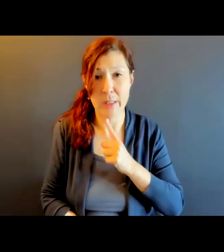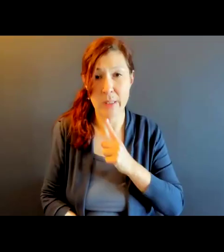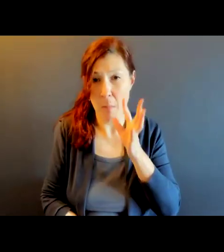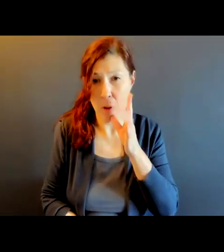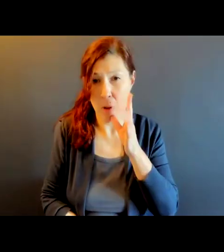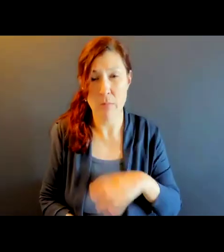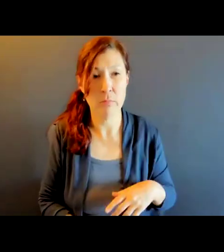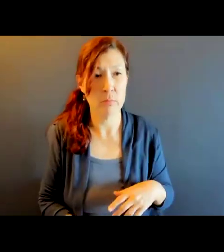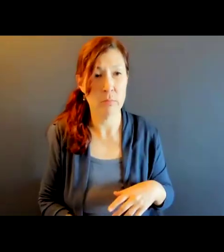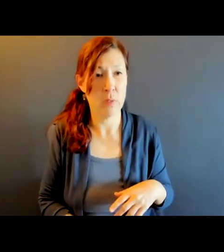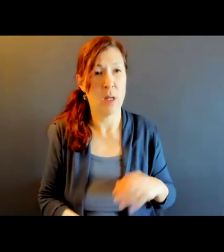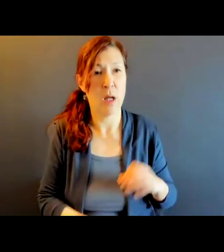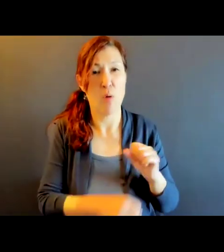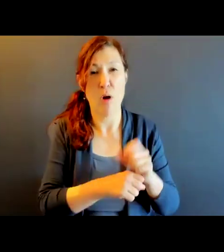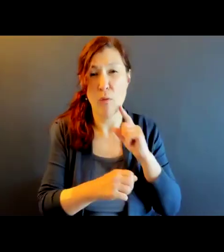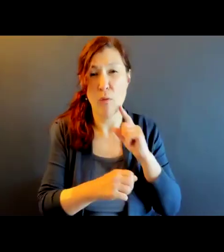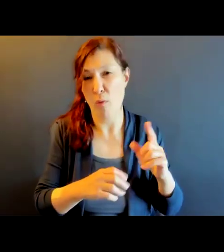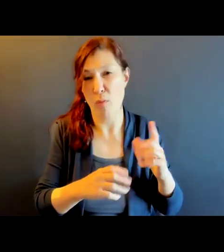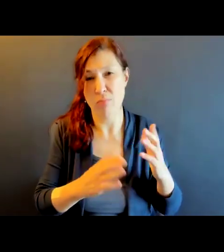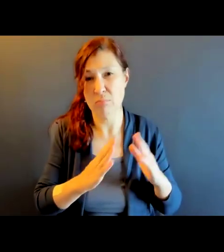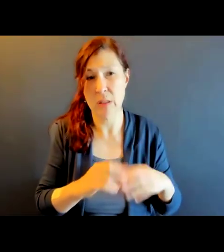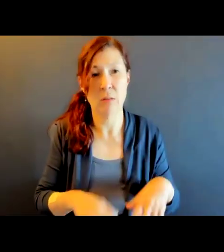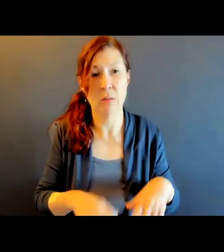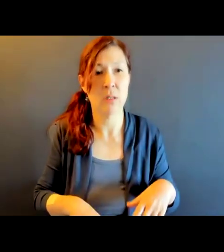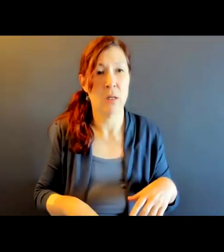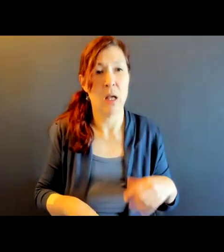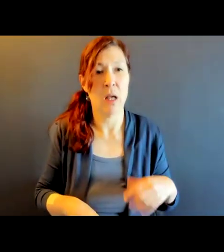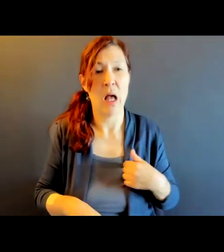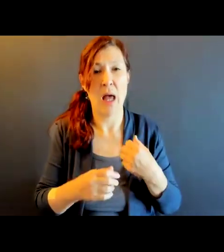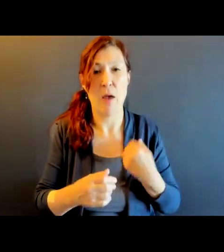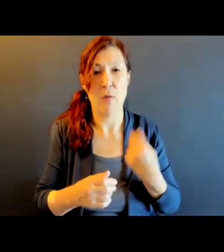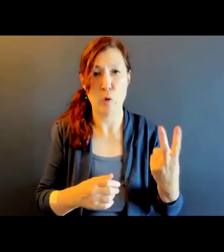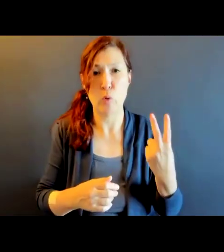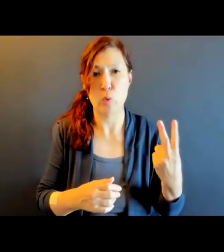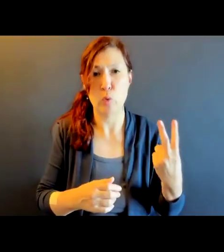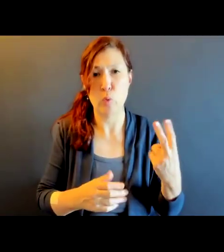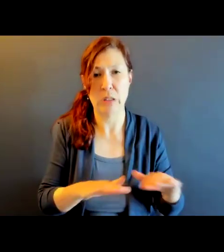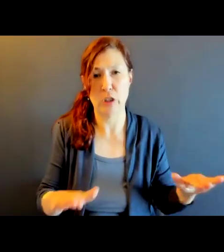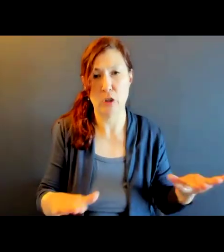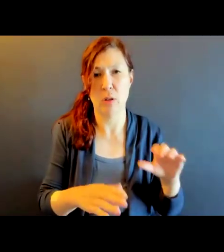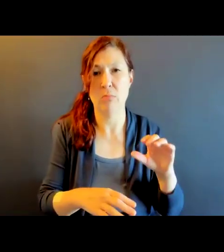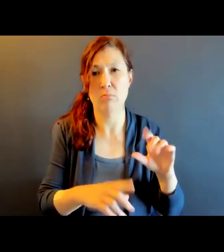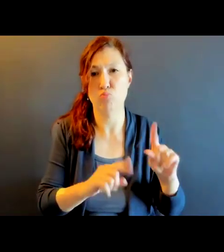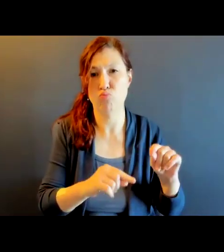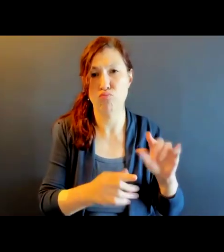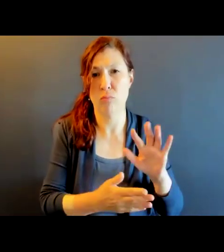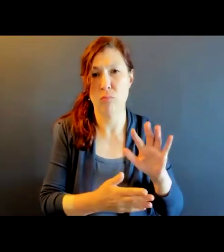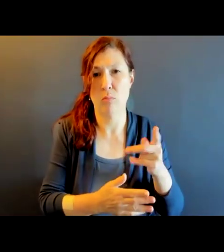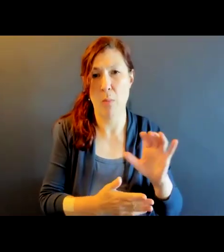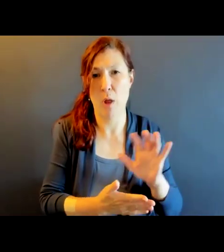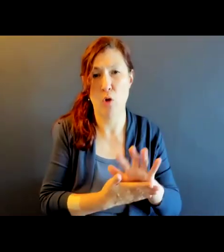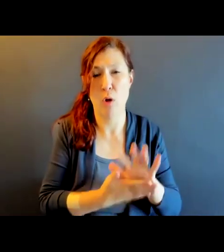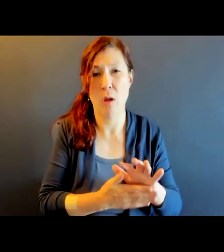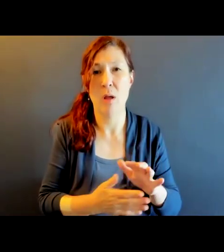servant, and sole financial supporter of 2 public school children. For the benefit of Ms. Garrett, like to give a little